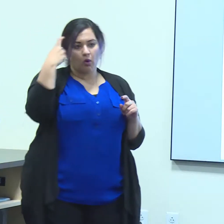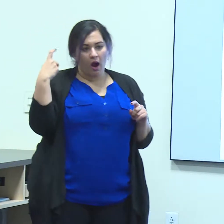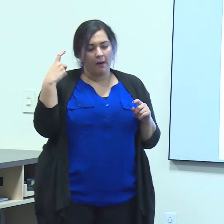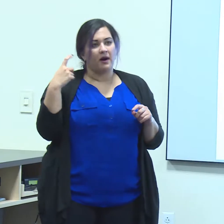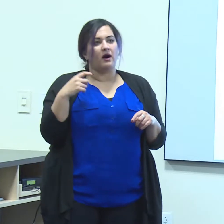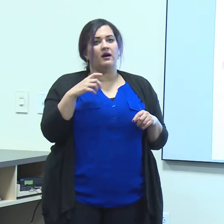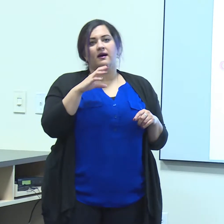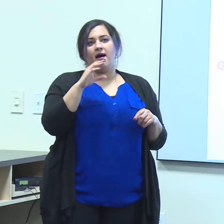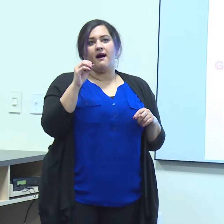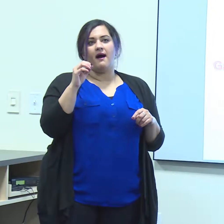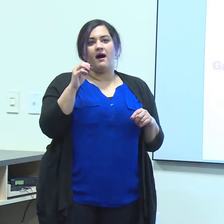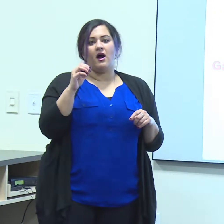trauma.